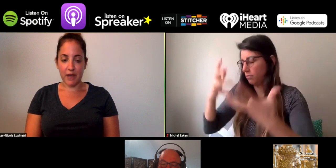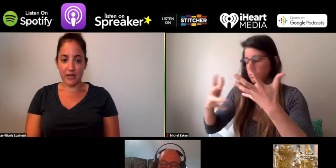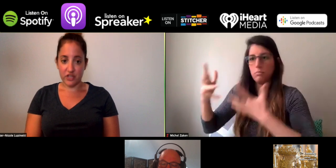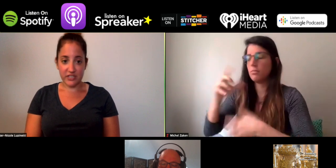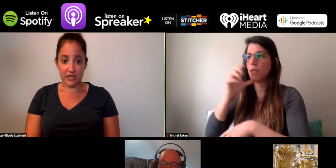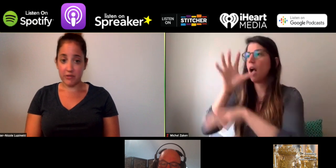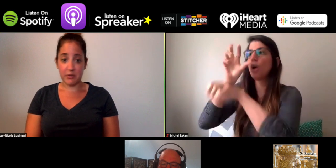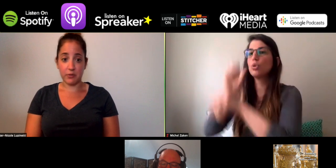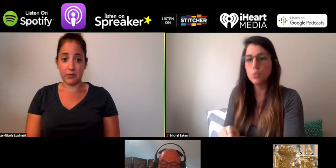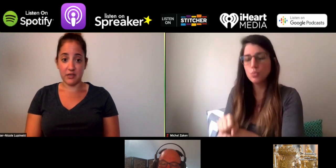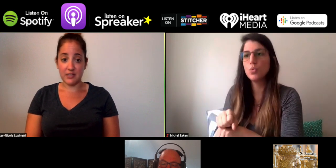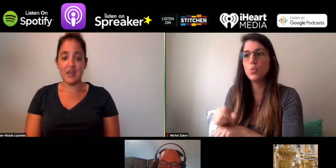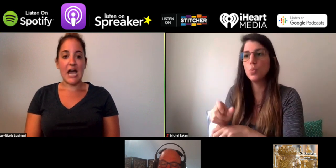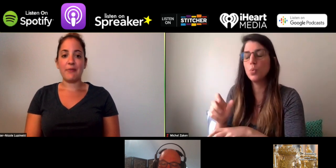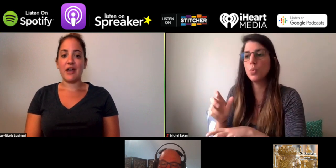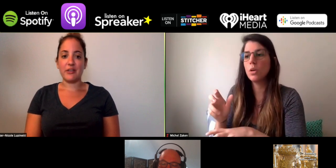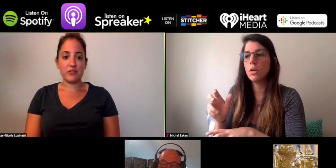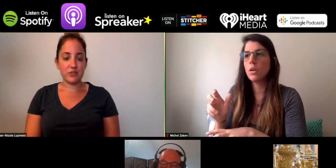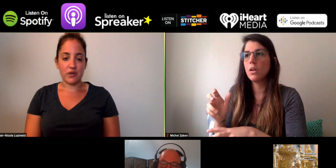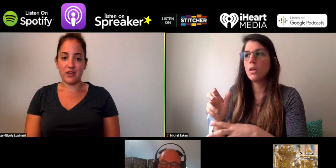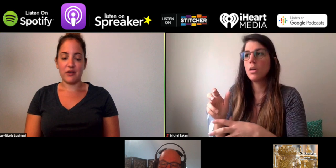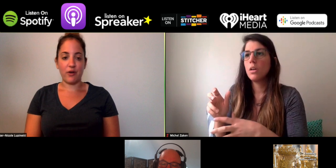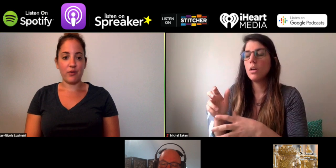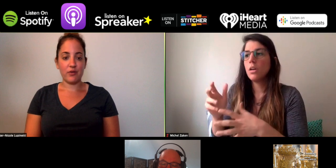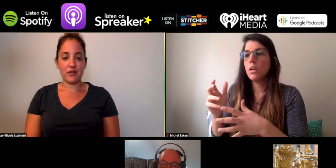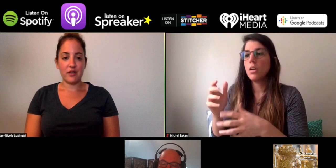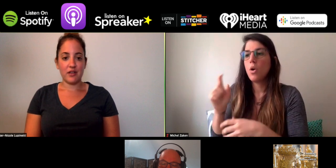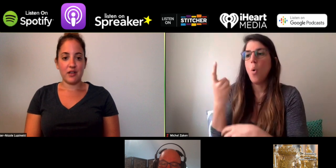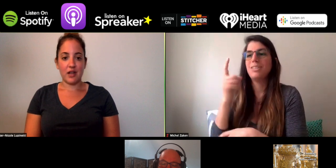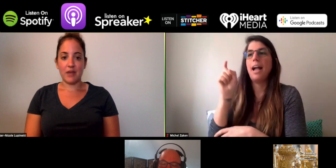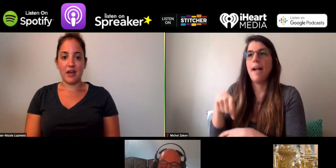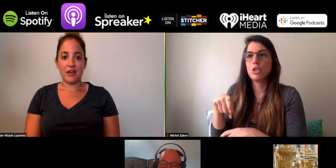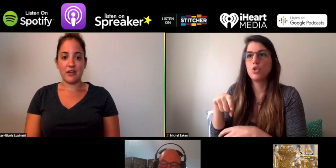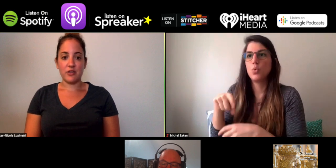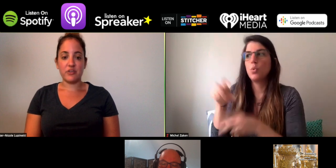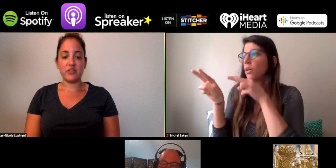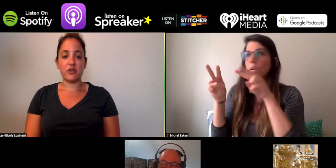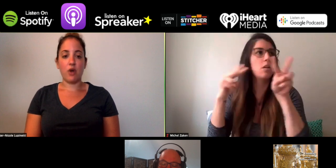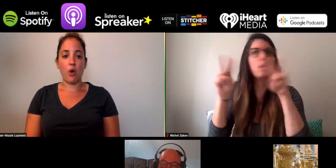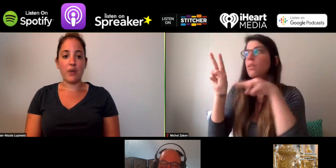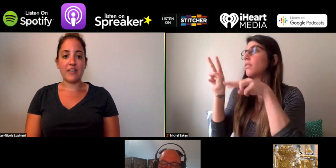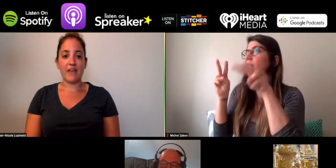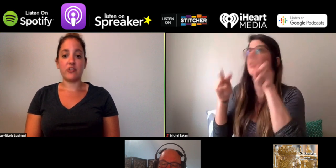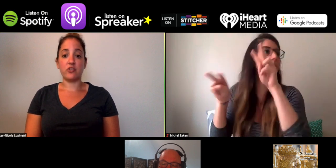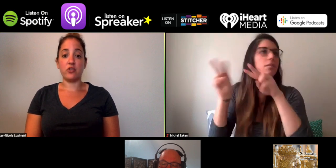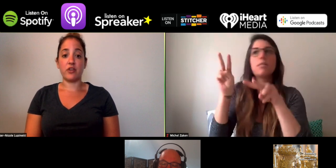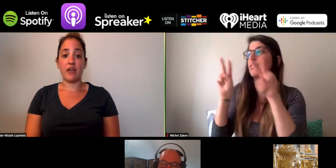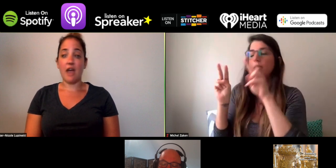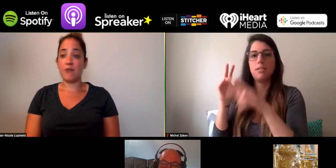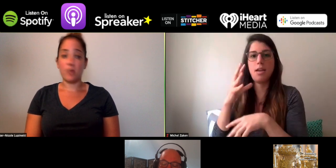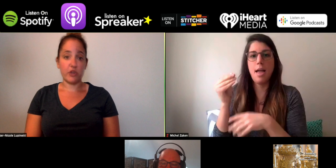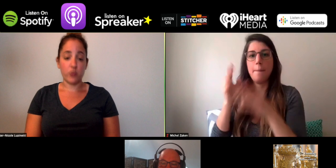surrounded by just hearing people because I'm not used to it. You know, I'm not used to always having to